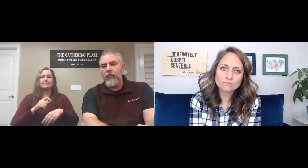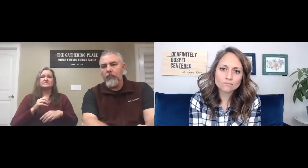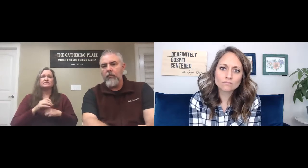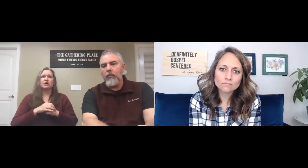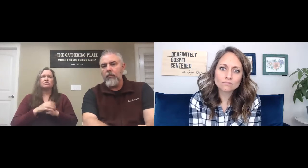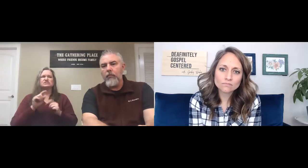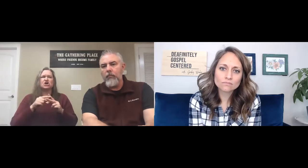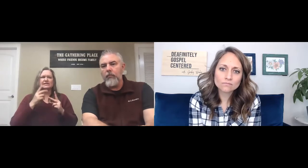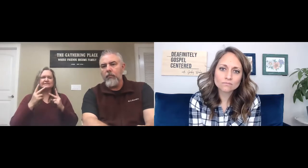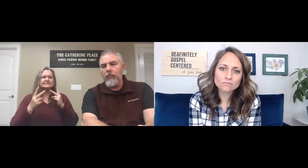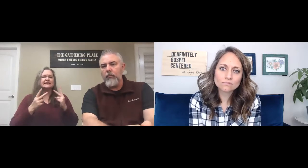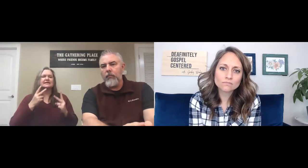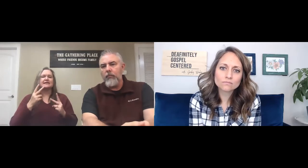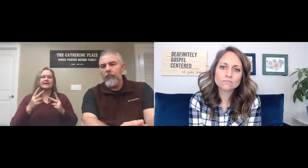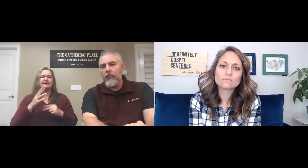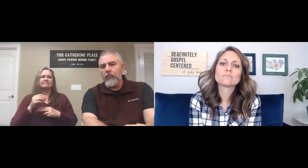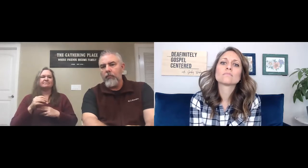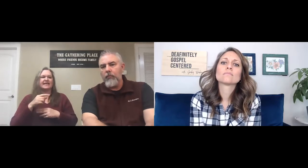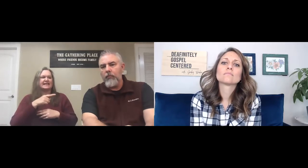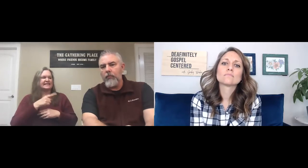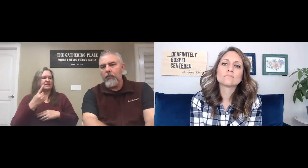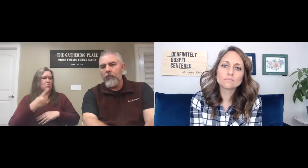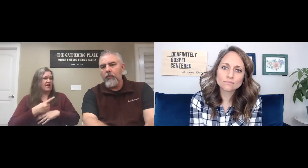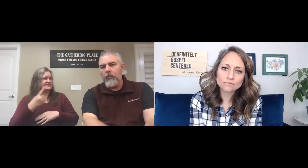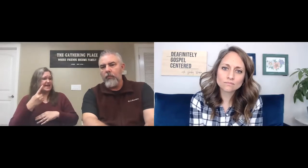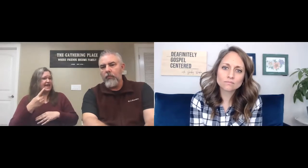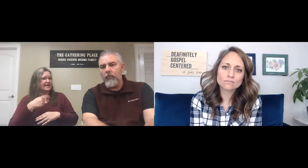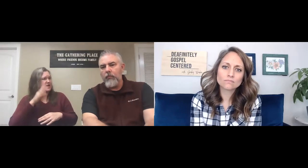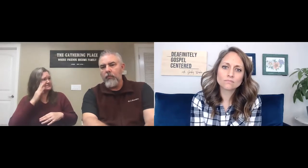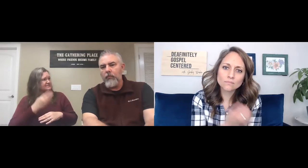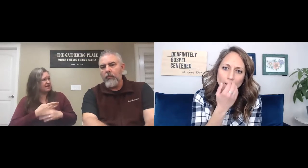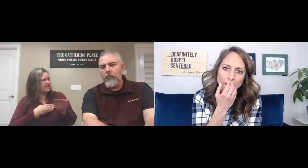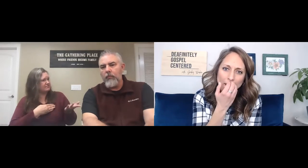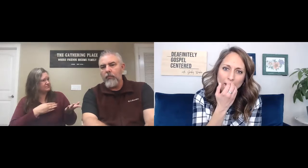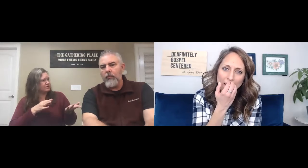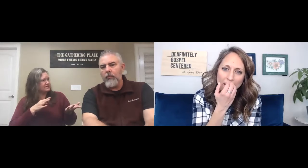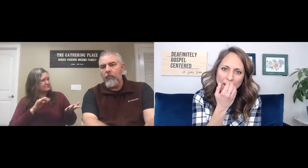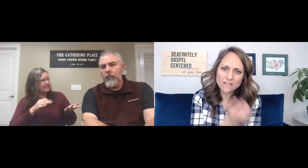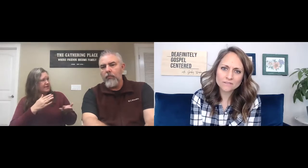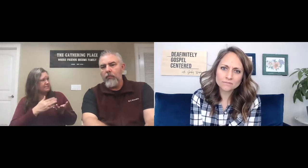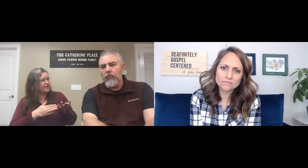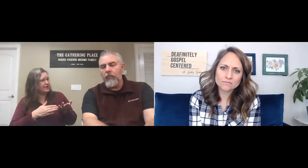that time. And then we started to see, and then one day,